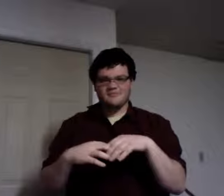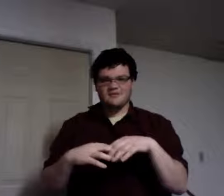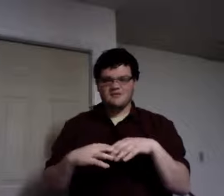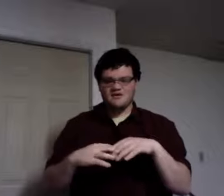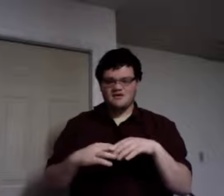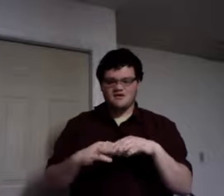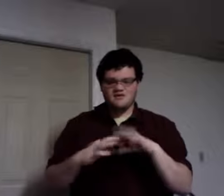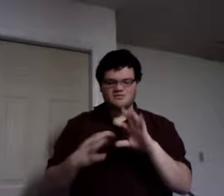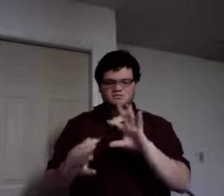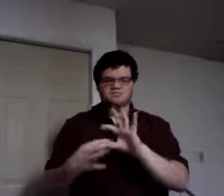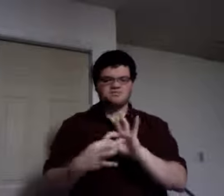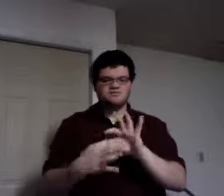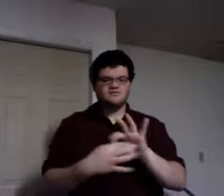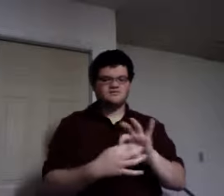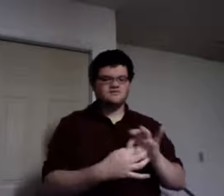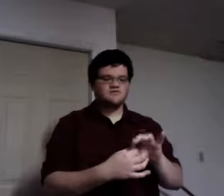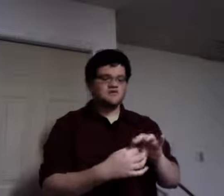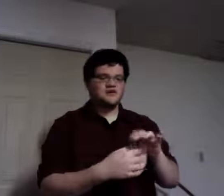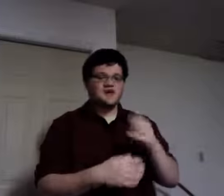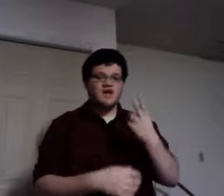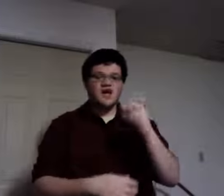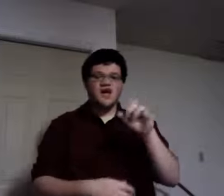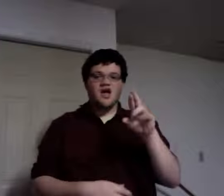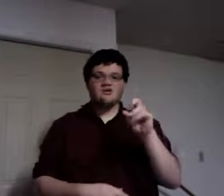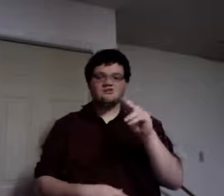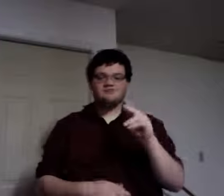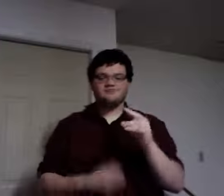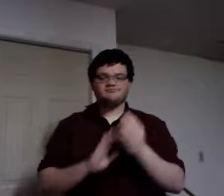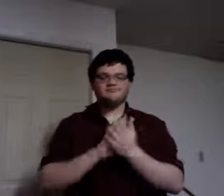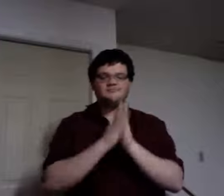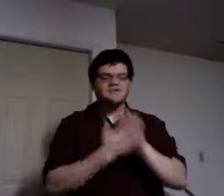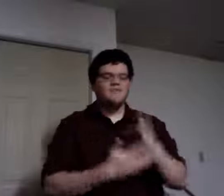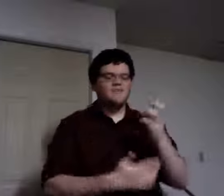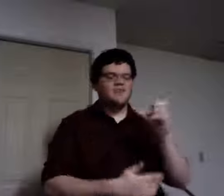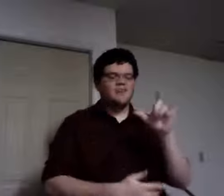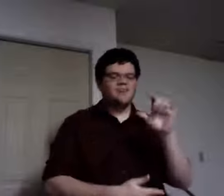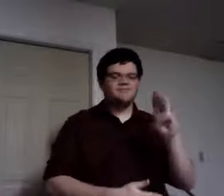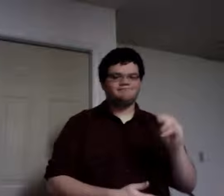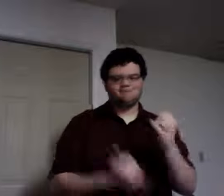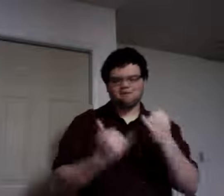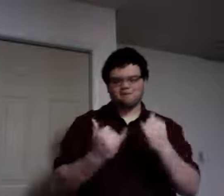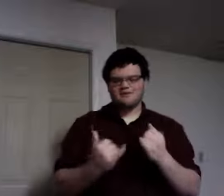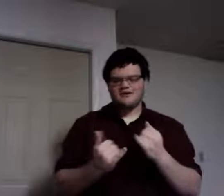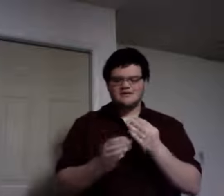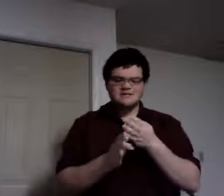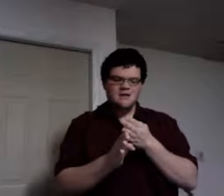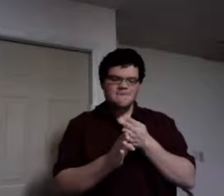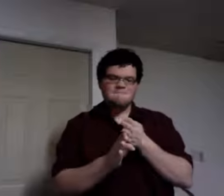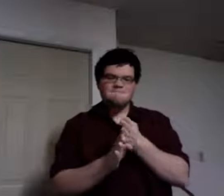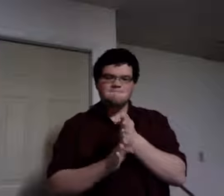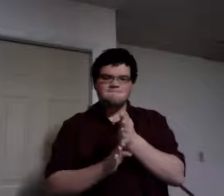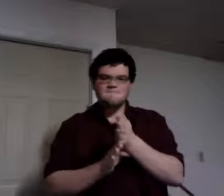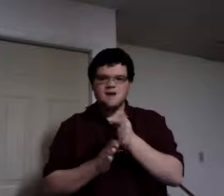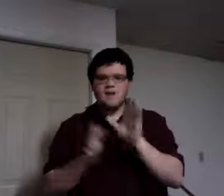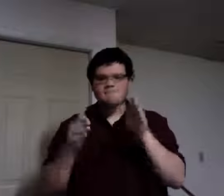most to form helium, it is now in its main sequence. This is now a main sequence star. Main